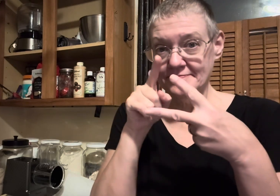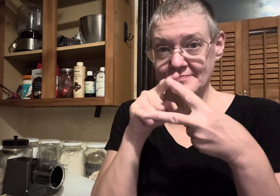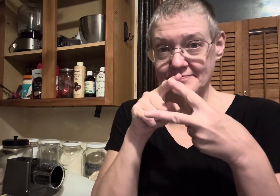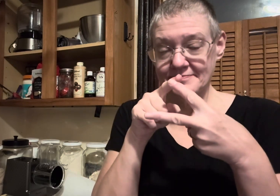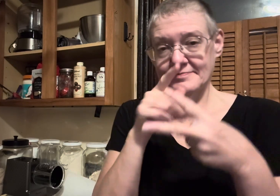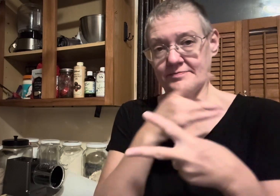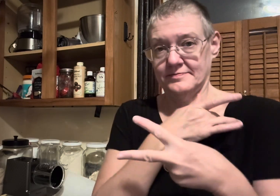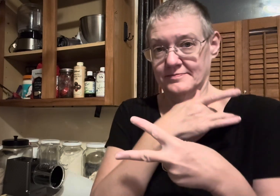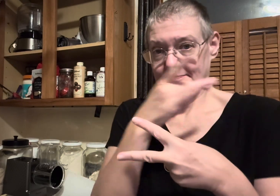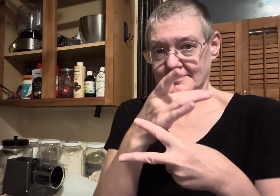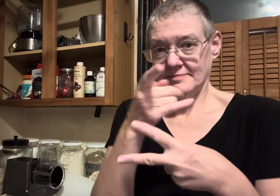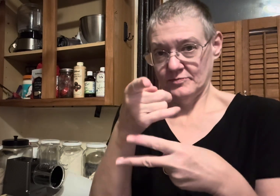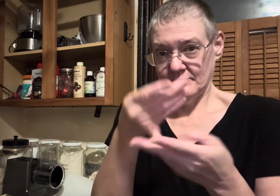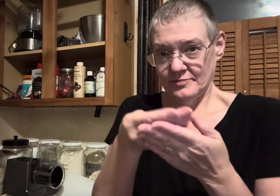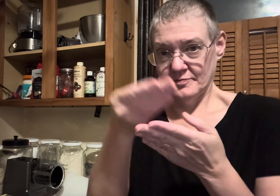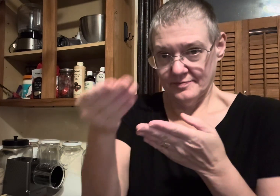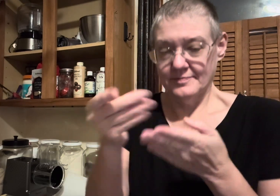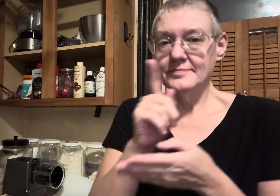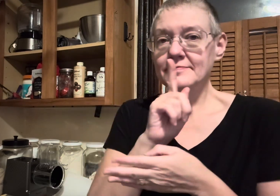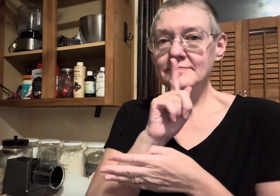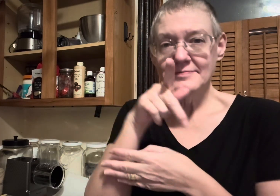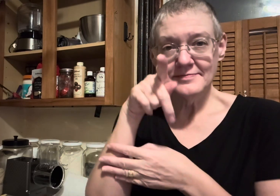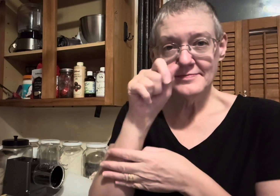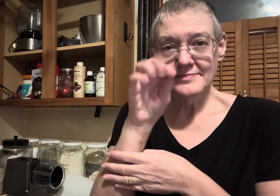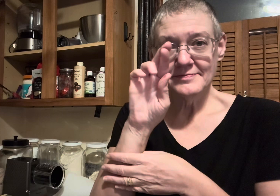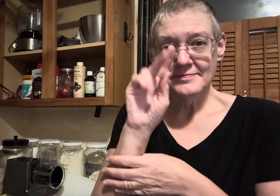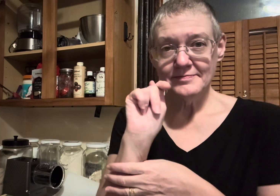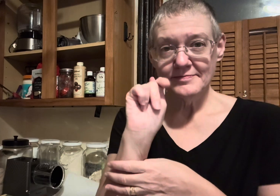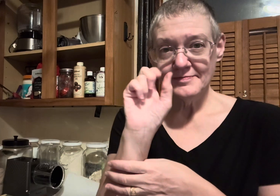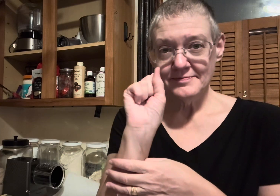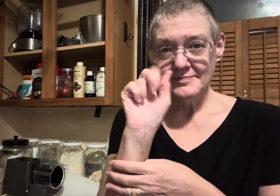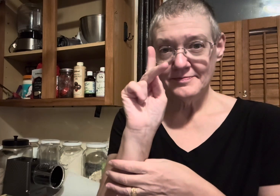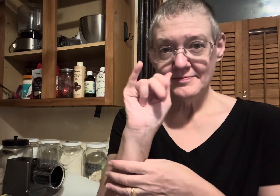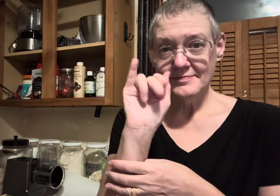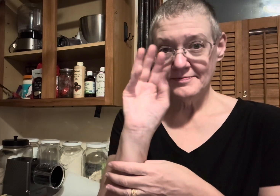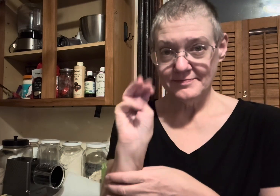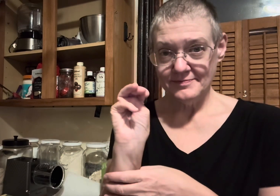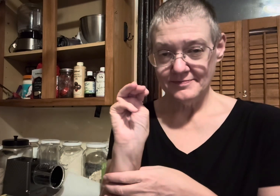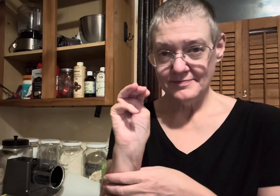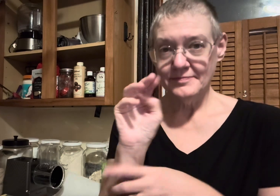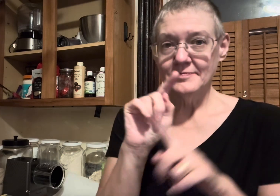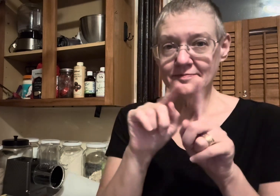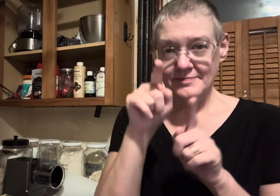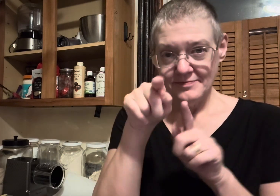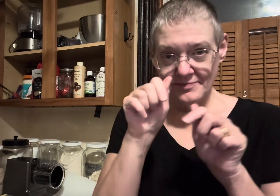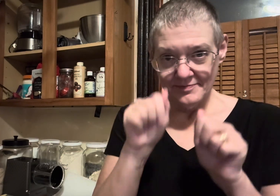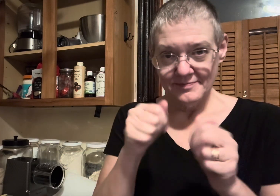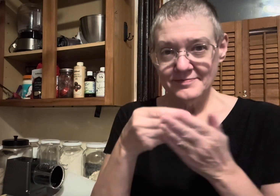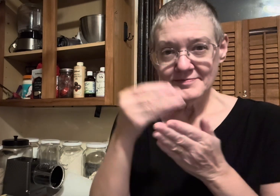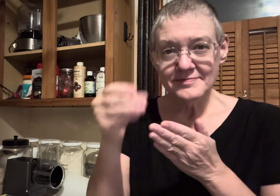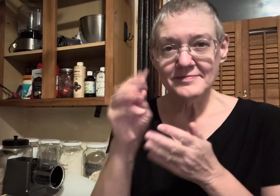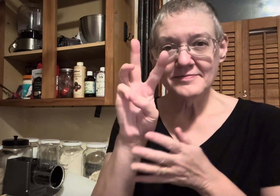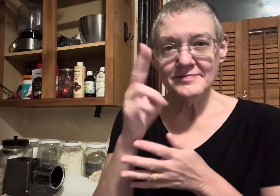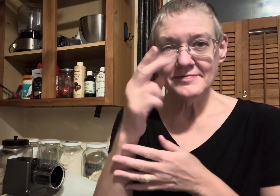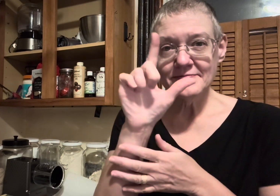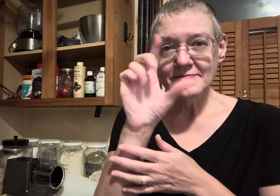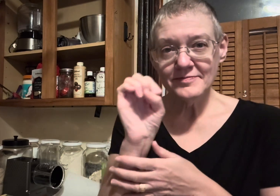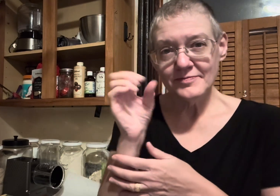I explained typically you buy part skim mozzarella, but you can also buy whole